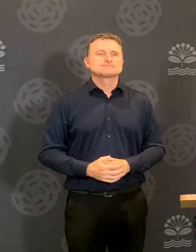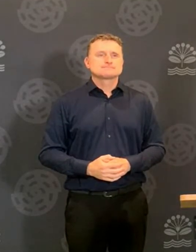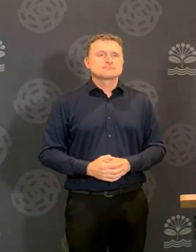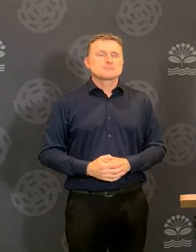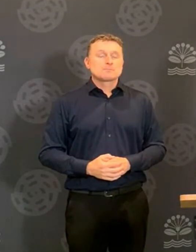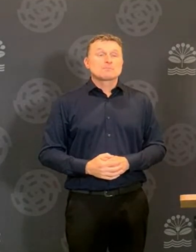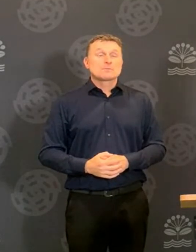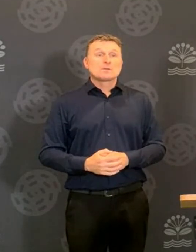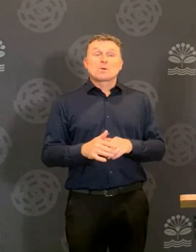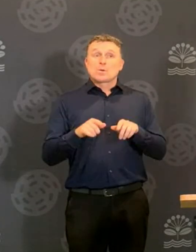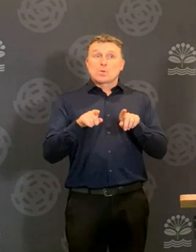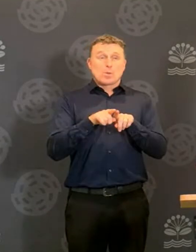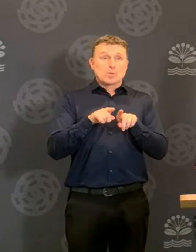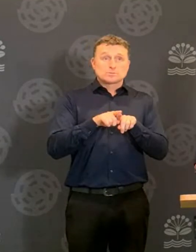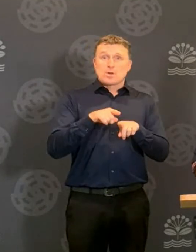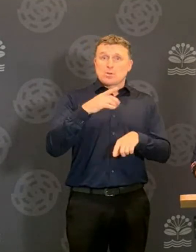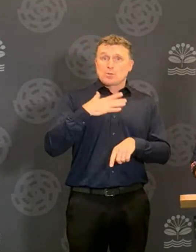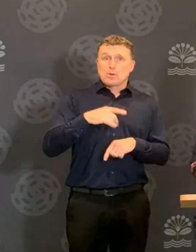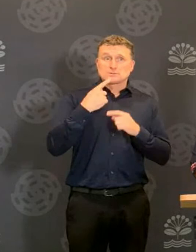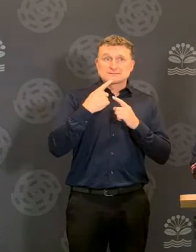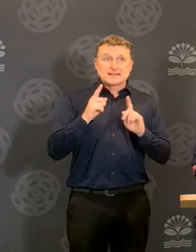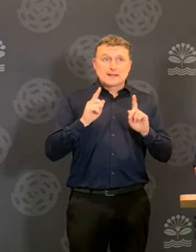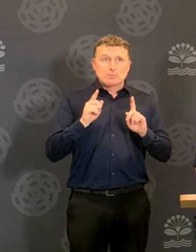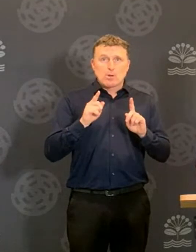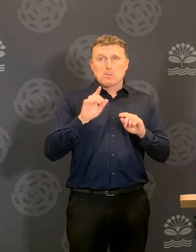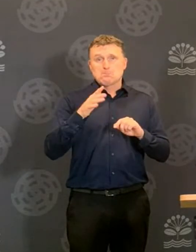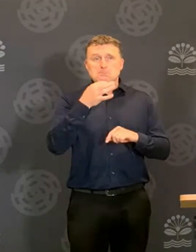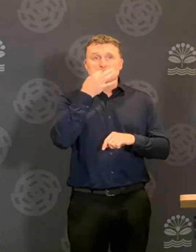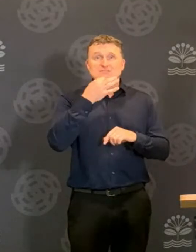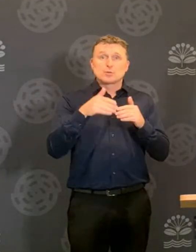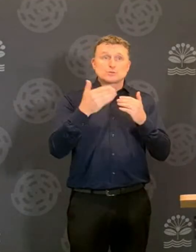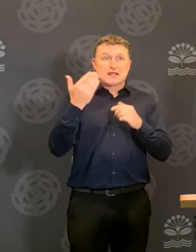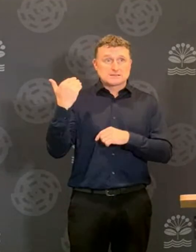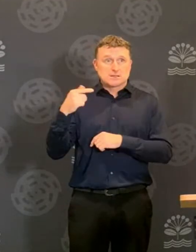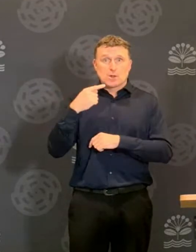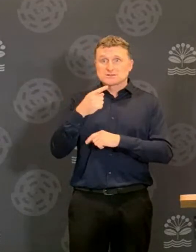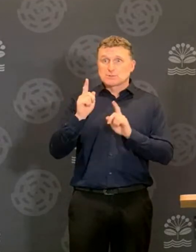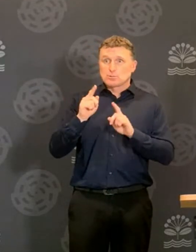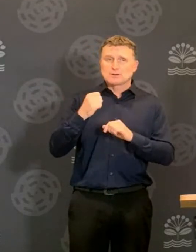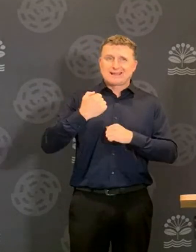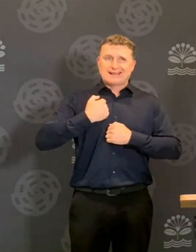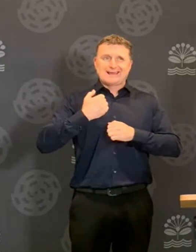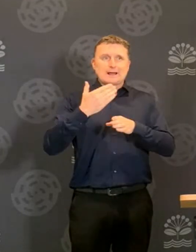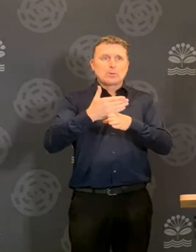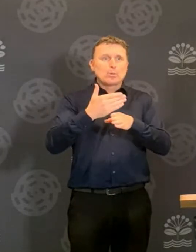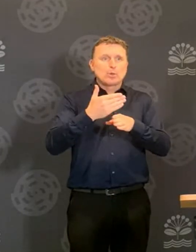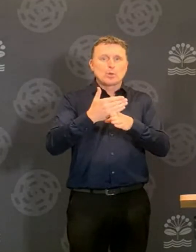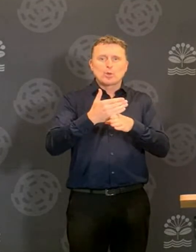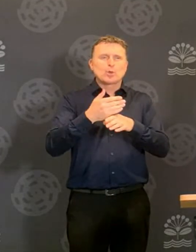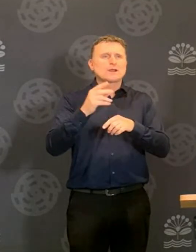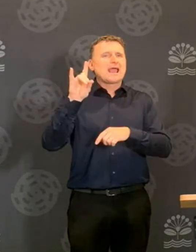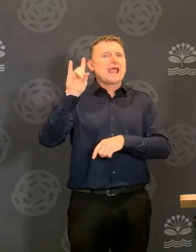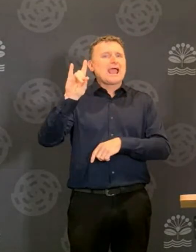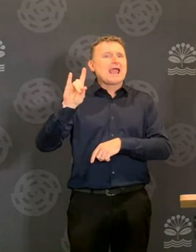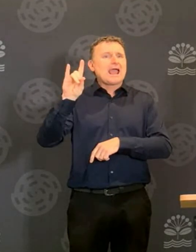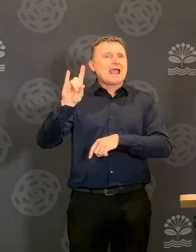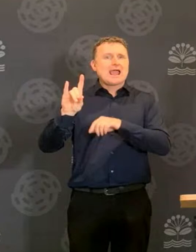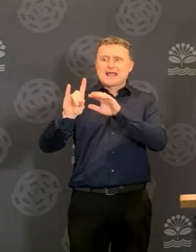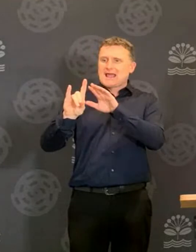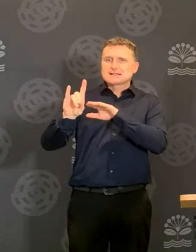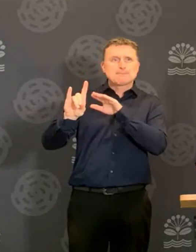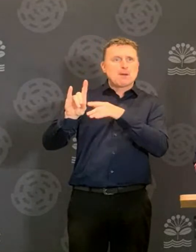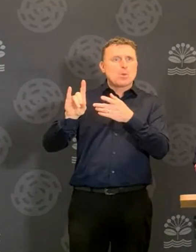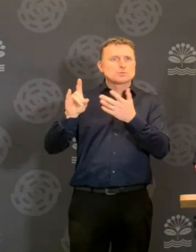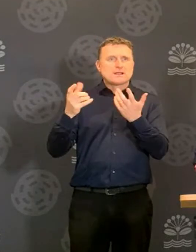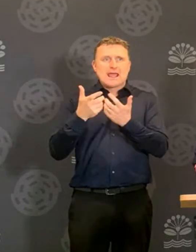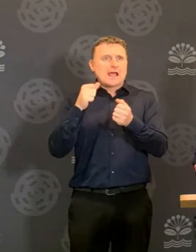I also just wanted to touch on, and I have done this previously, but it probably was a couple of days ago, just the work that we're doing to support animal welfare as